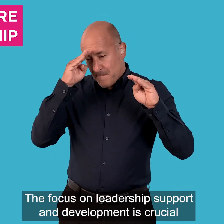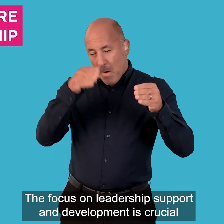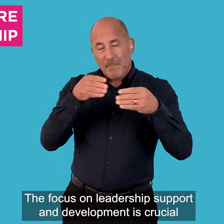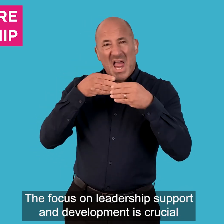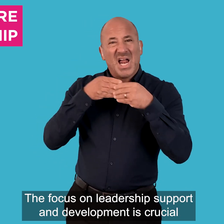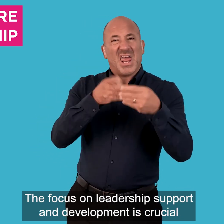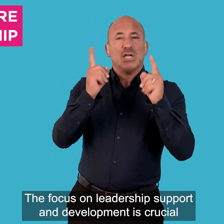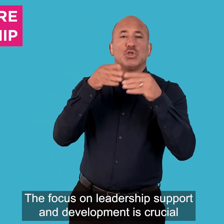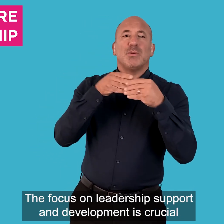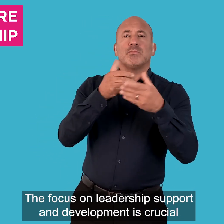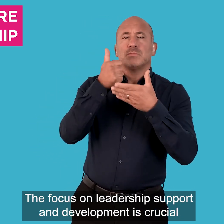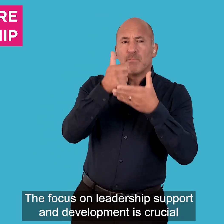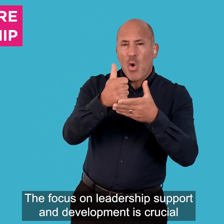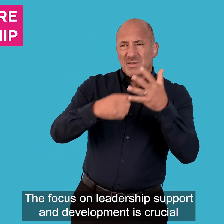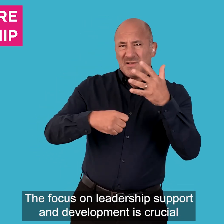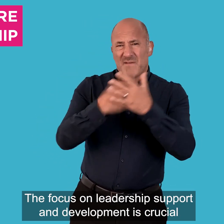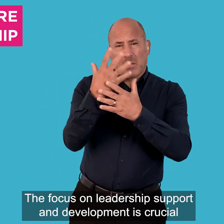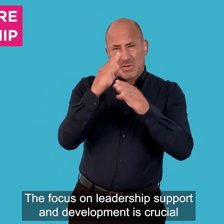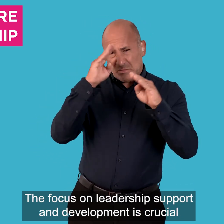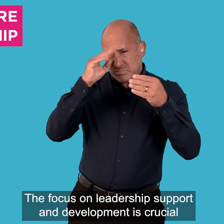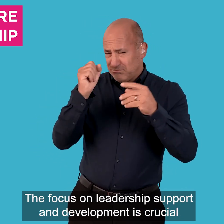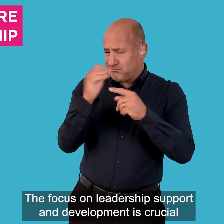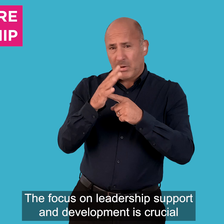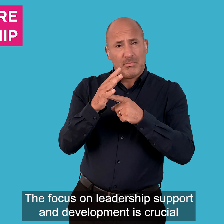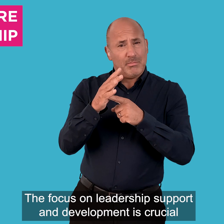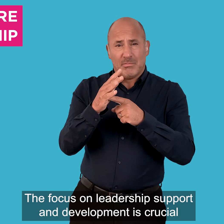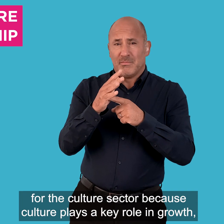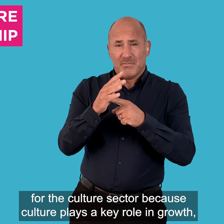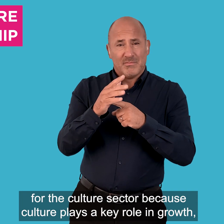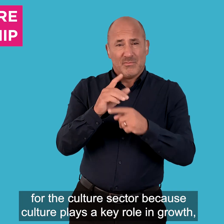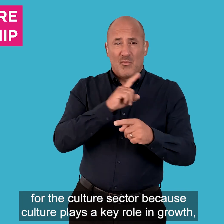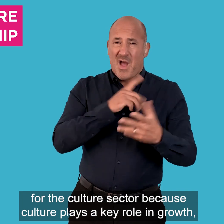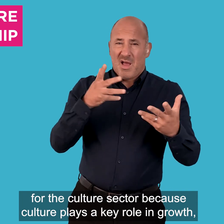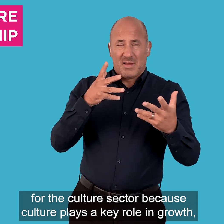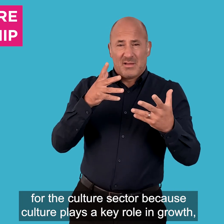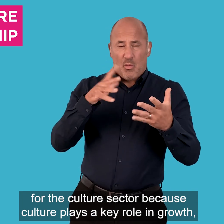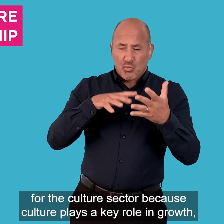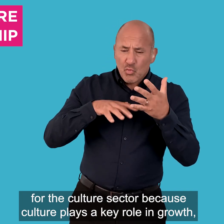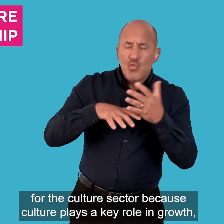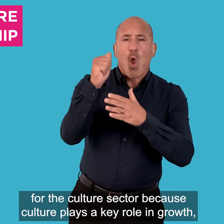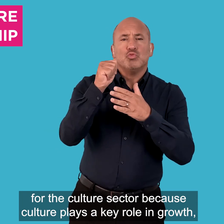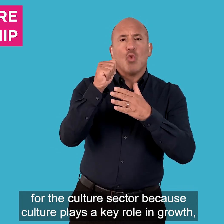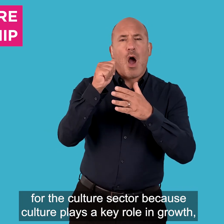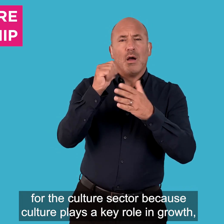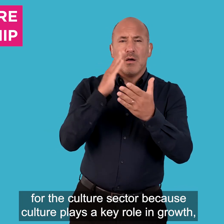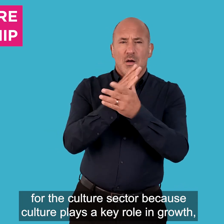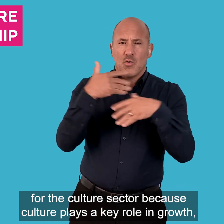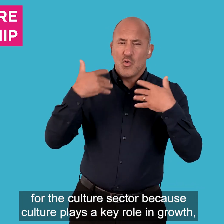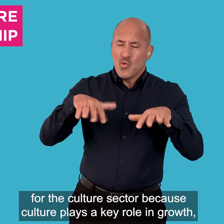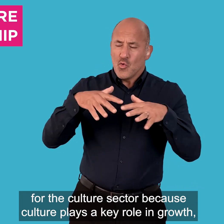The focus on leadership support and development is crucial for the culture sector because culture plays a key